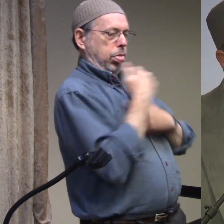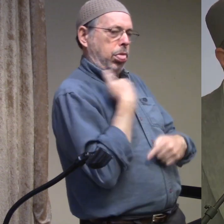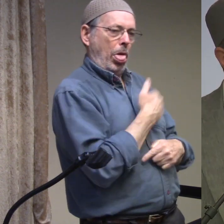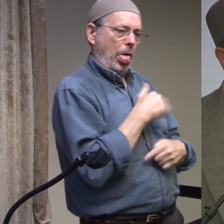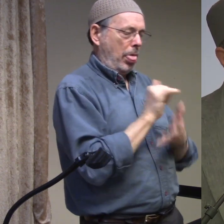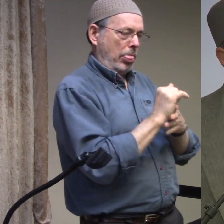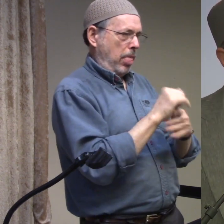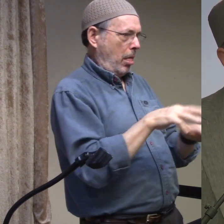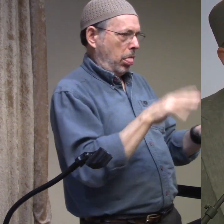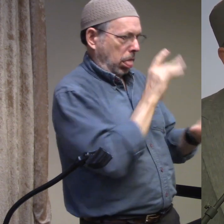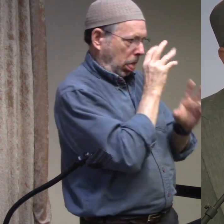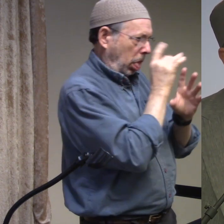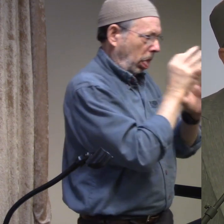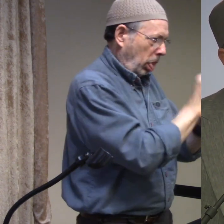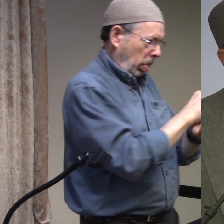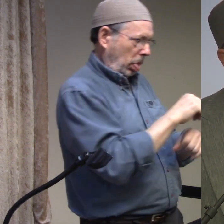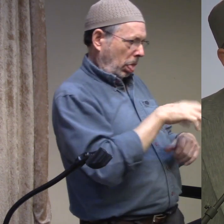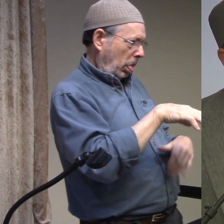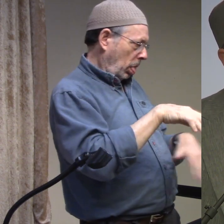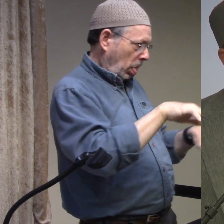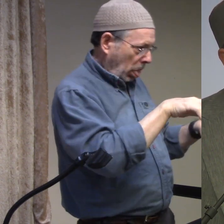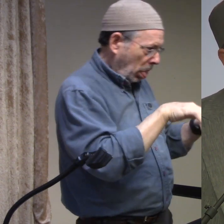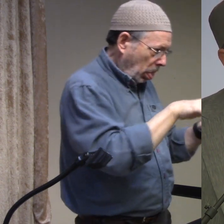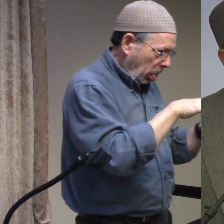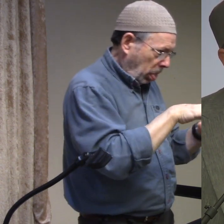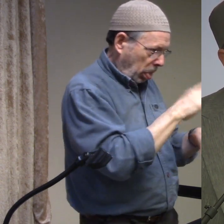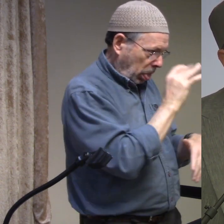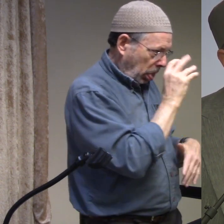that hypnotizes us.